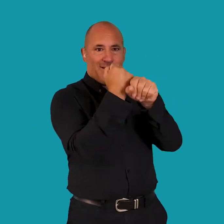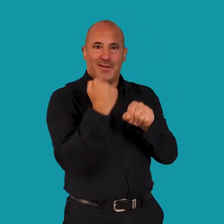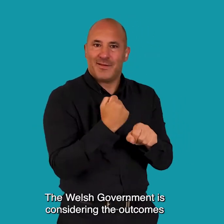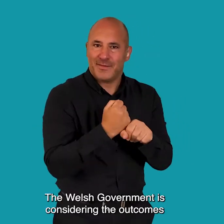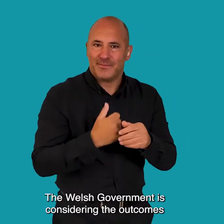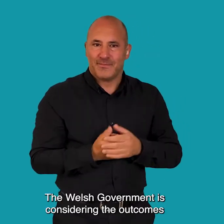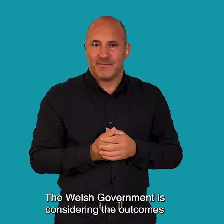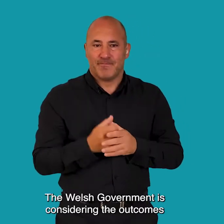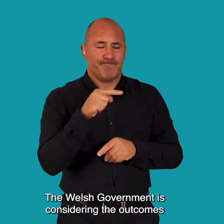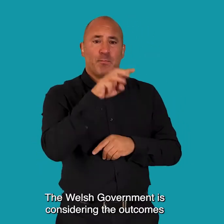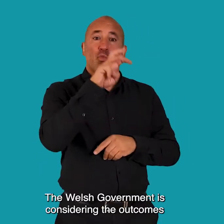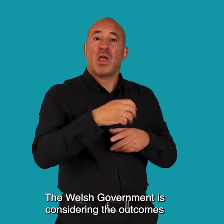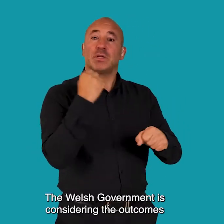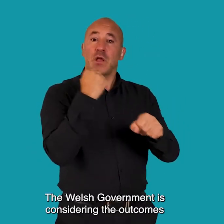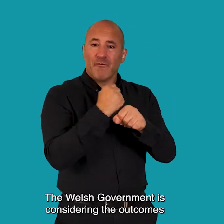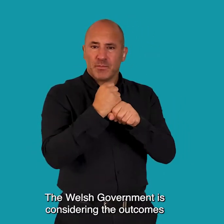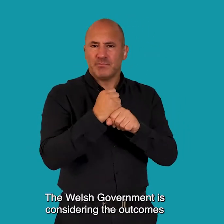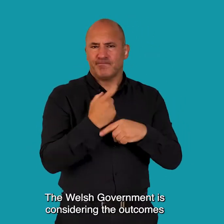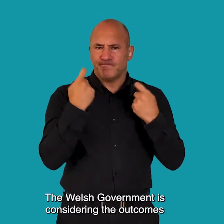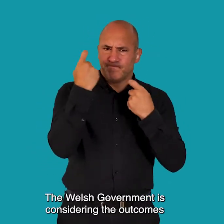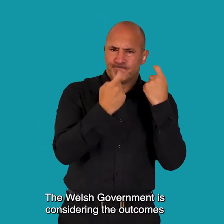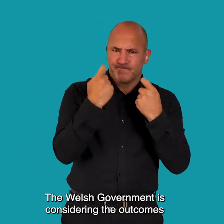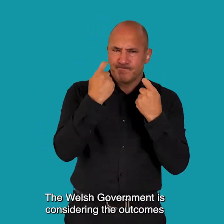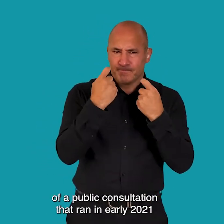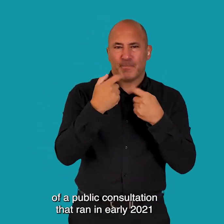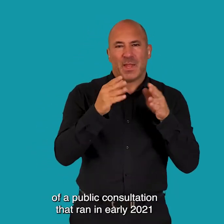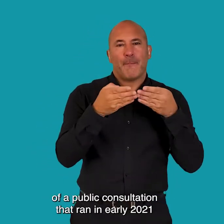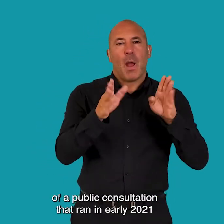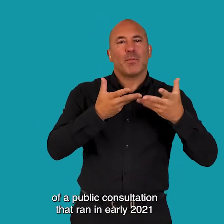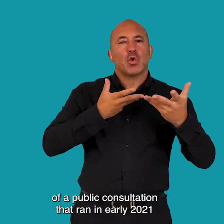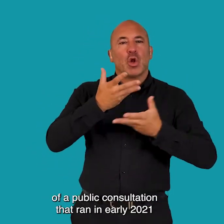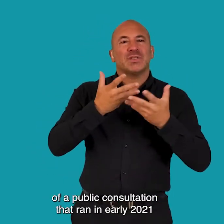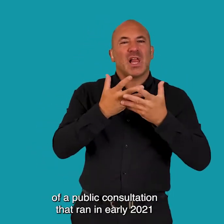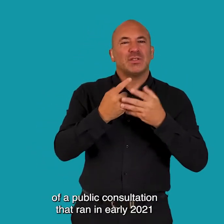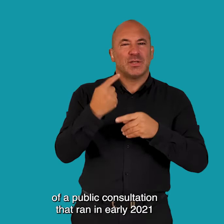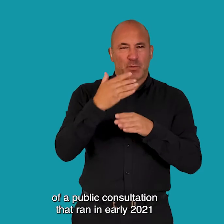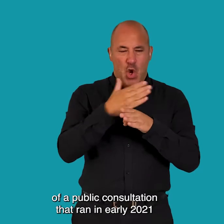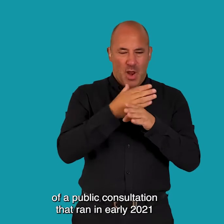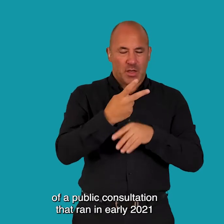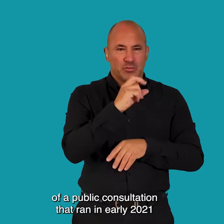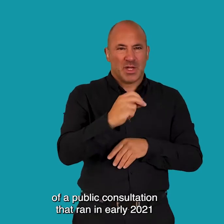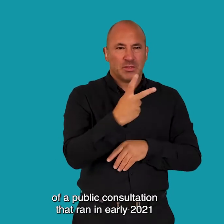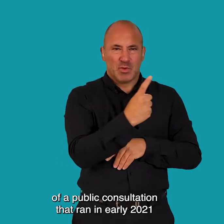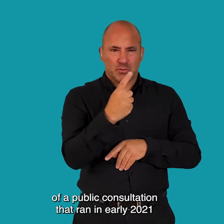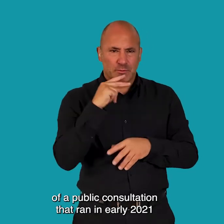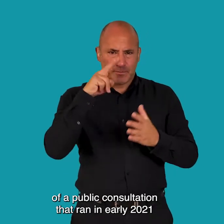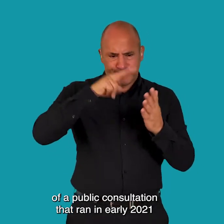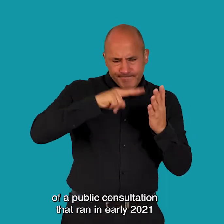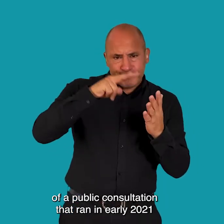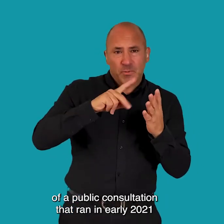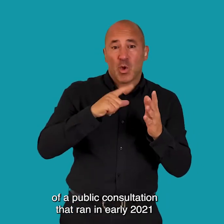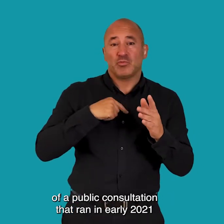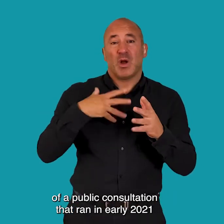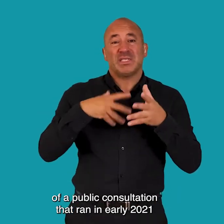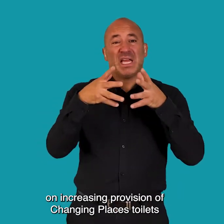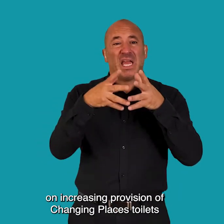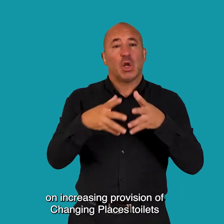The Welsh Government is considering the outcomes of a public consultation that ran in early 2021 on